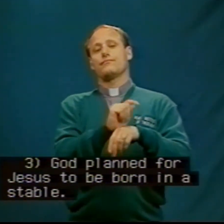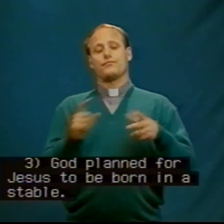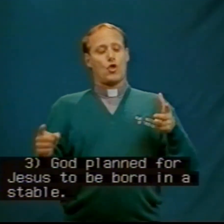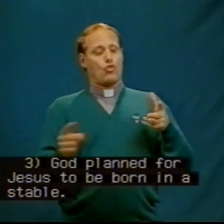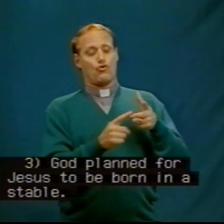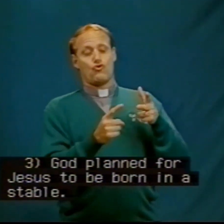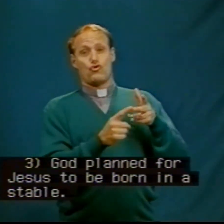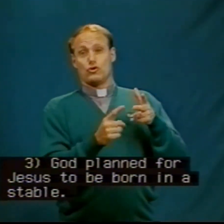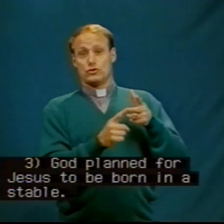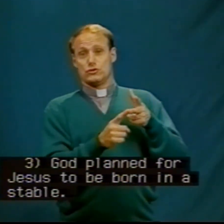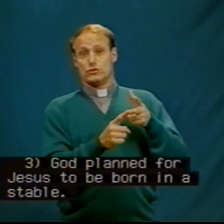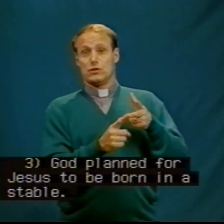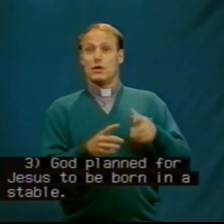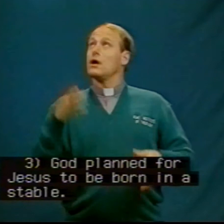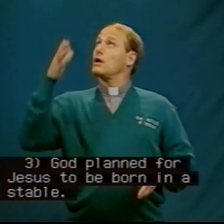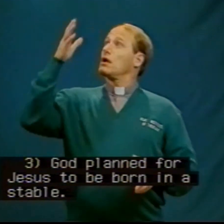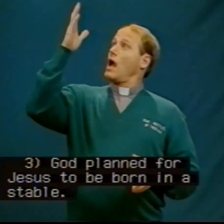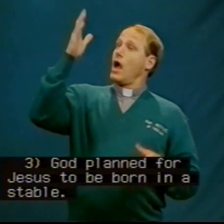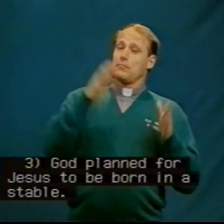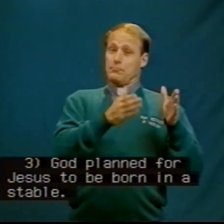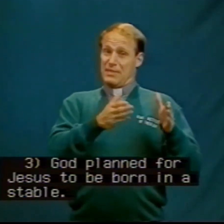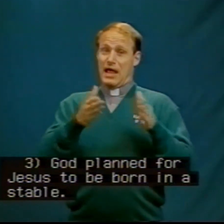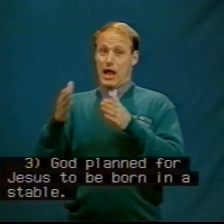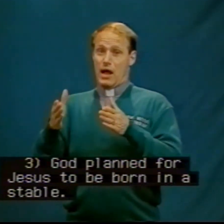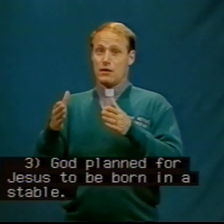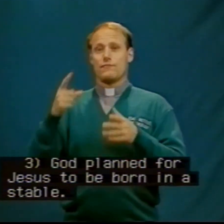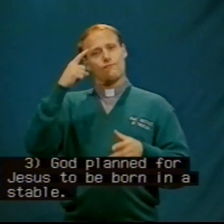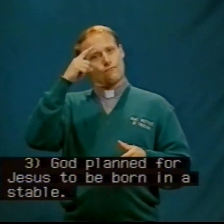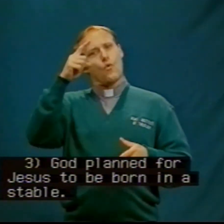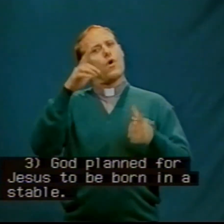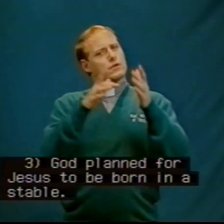Three, God planned for Jesus to be born in a stable.